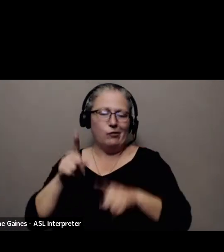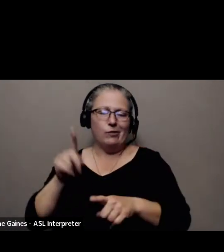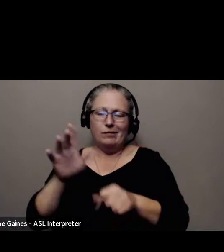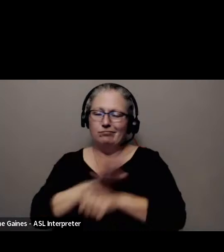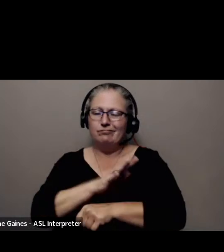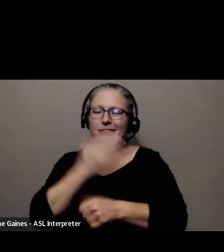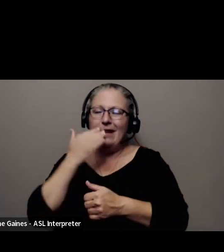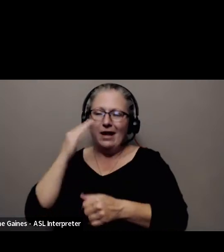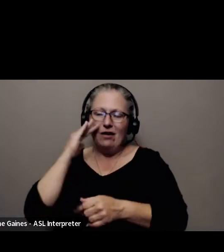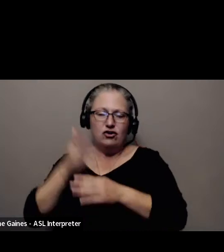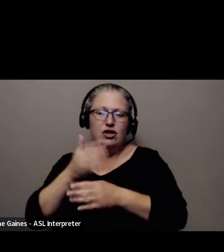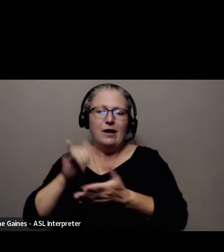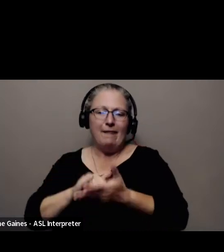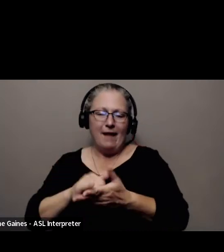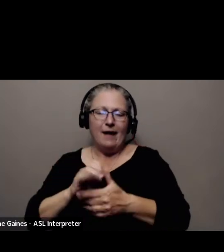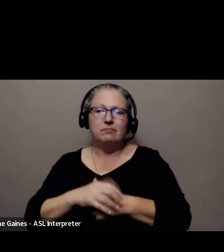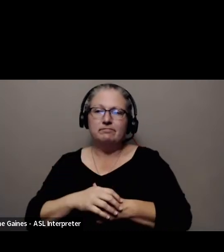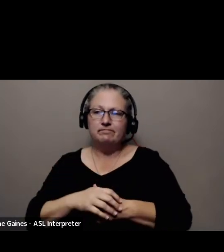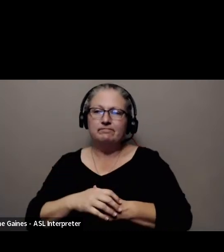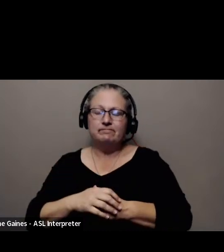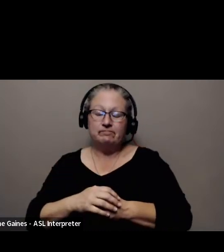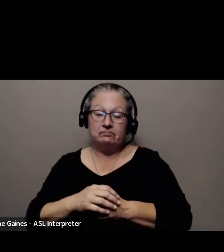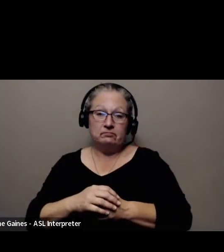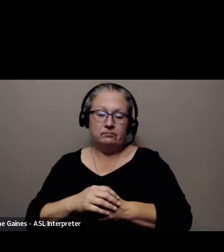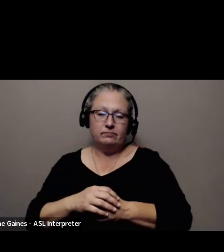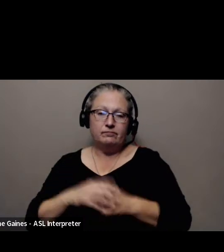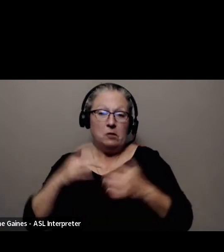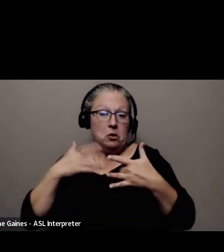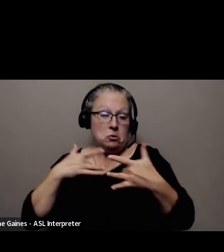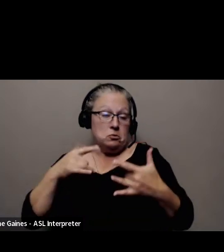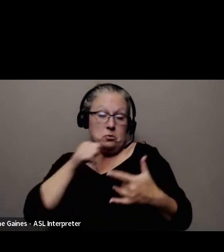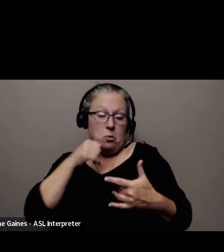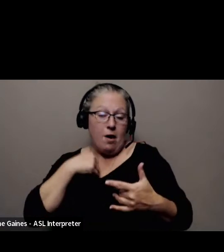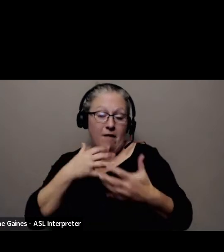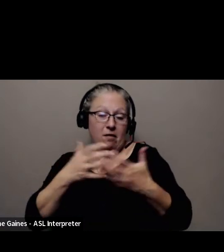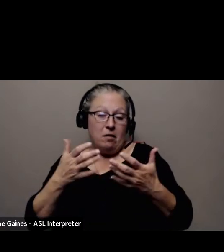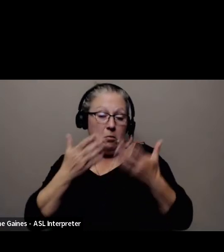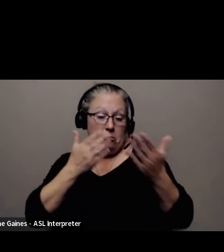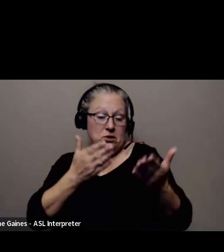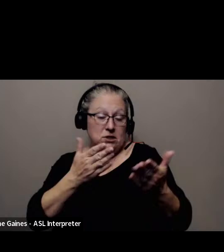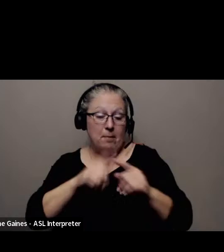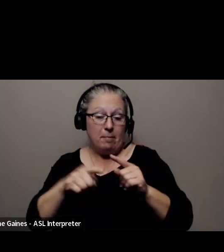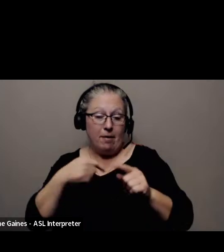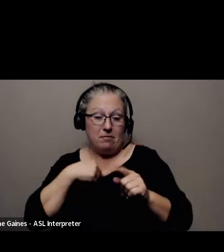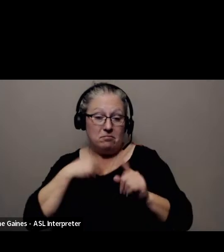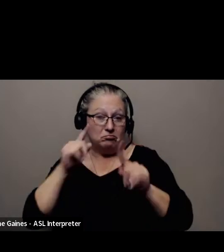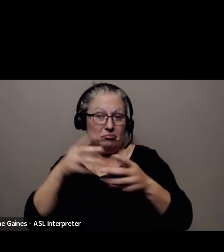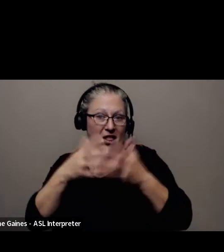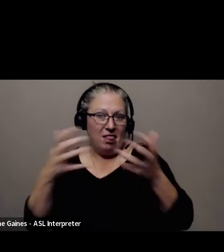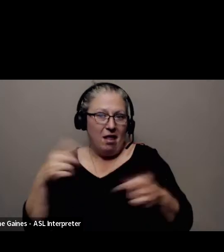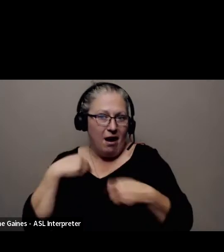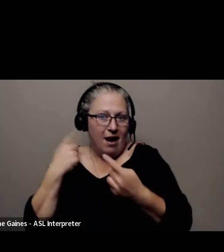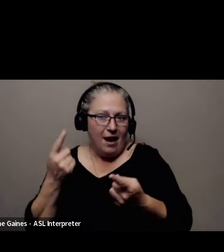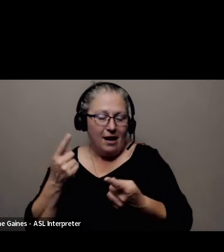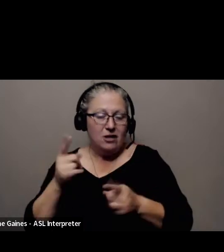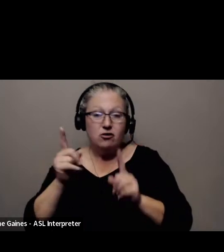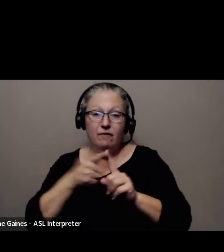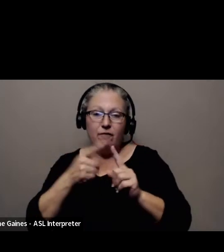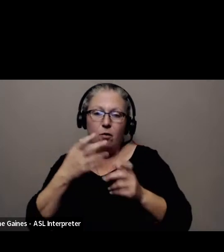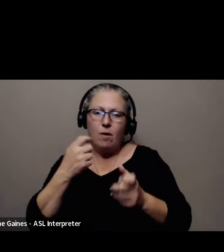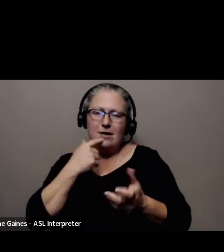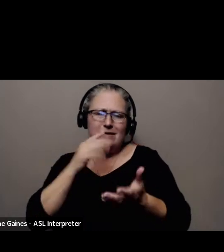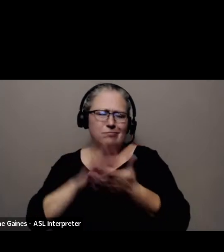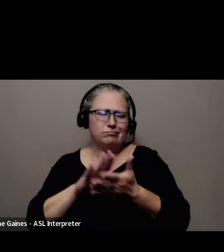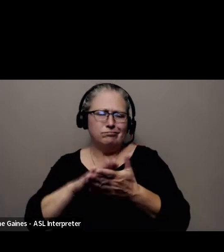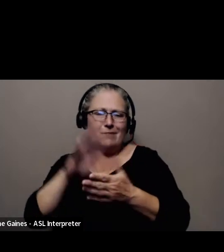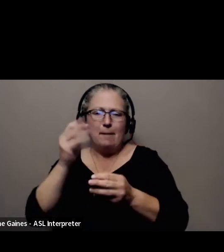for sharing that. I usually don't have much to present, but I was at a lot lately. First, I want to really commend the math